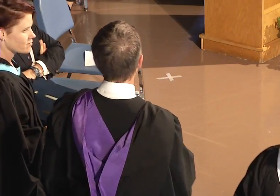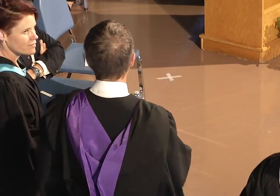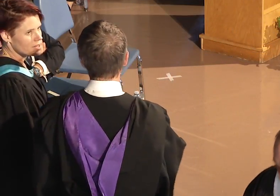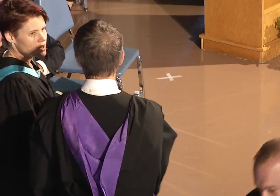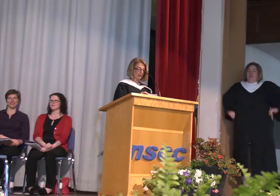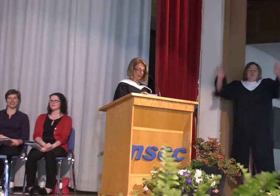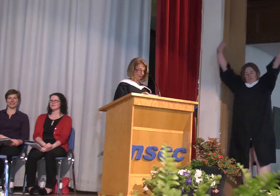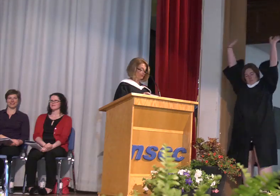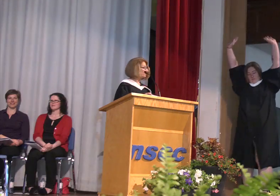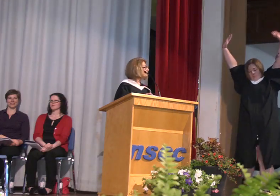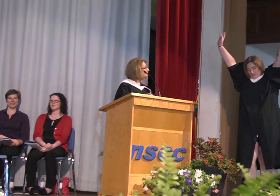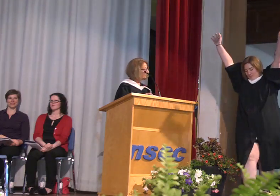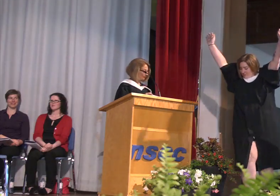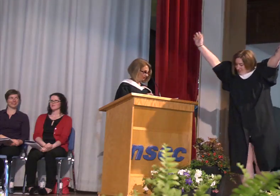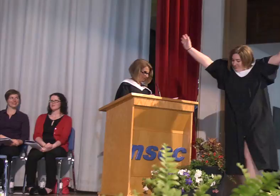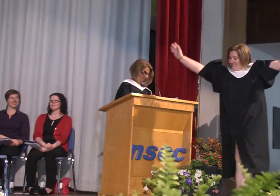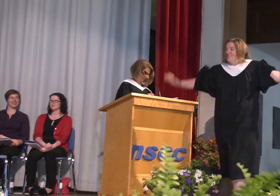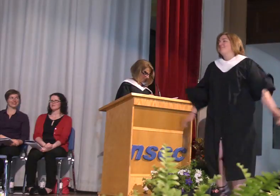Sarah Morrison.